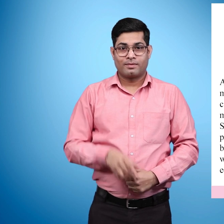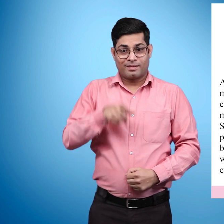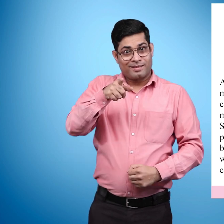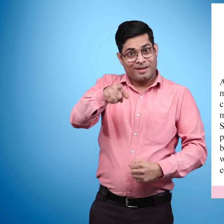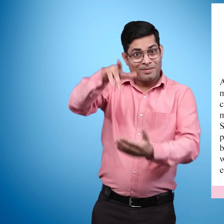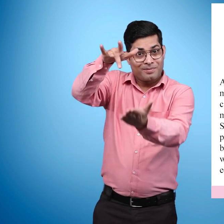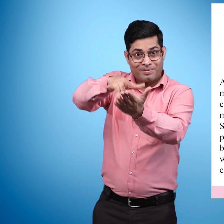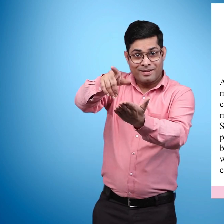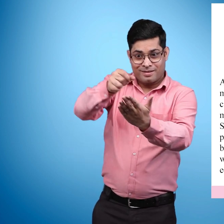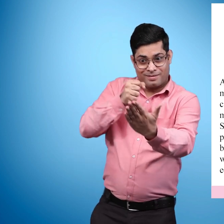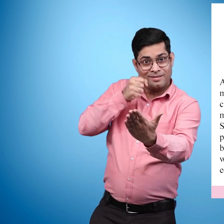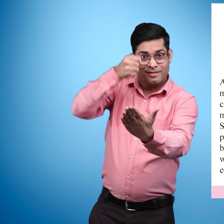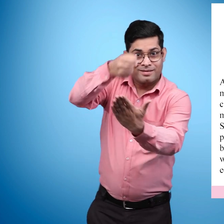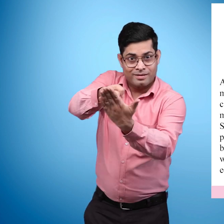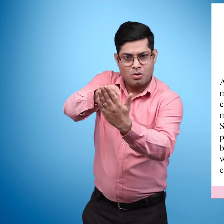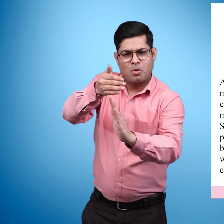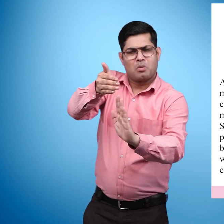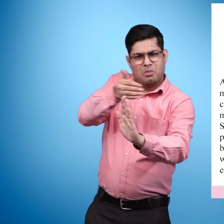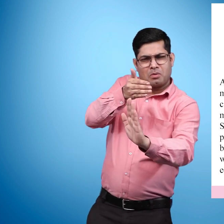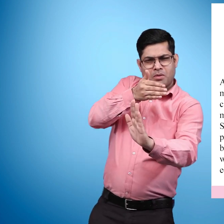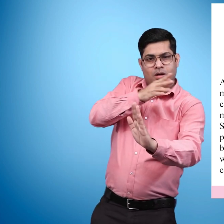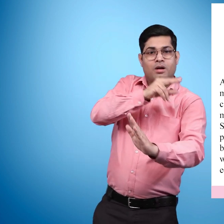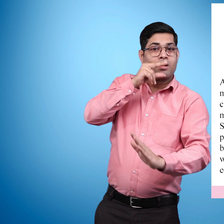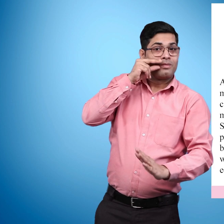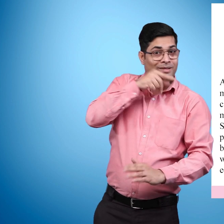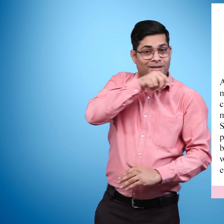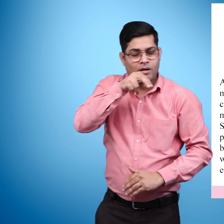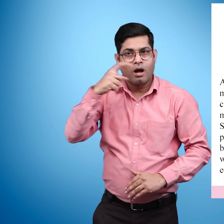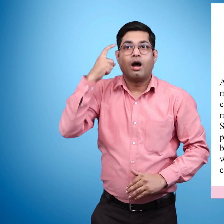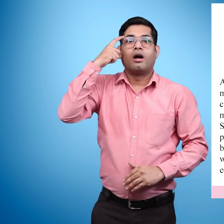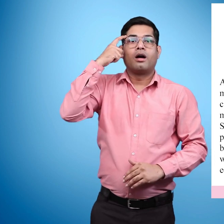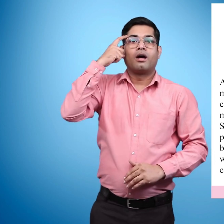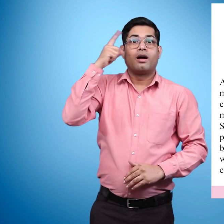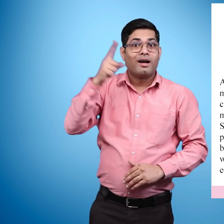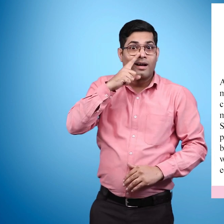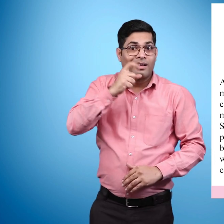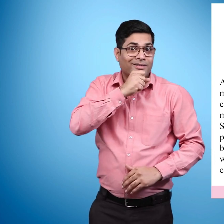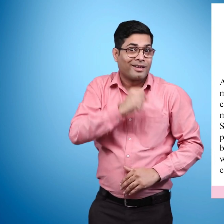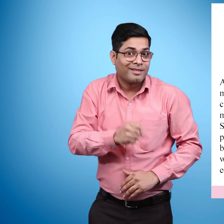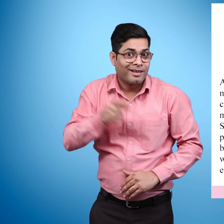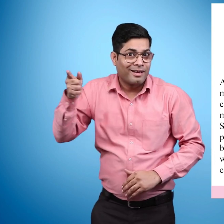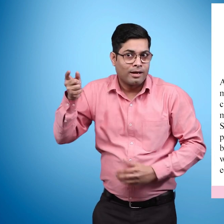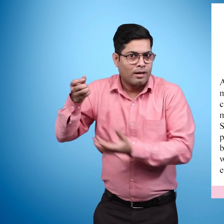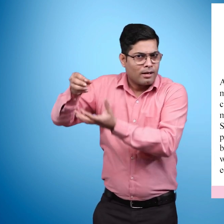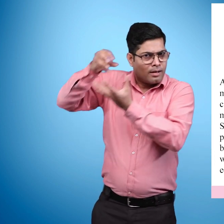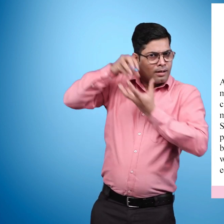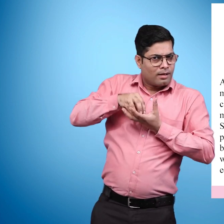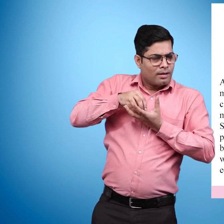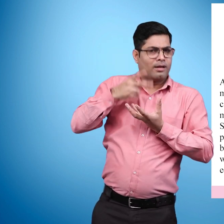Still a few miles short of his destination, Vijay Singh remembered the old woman's packet. He opened